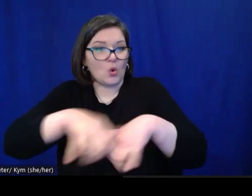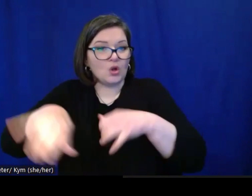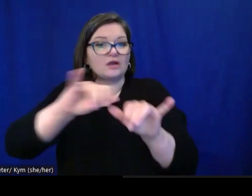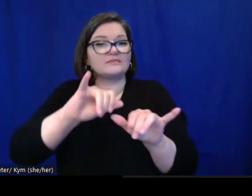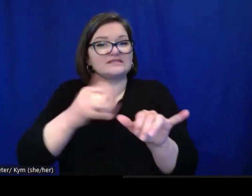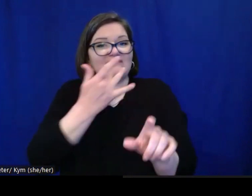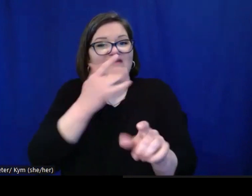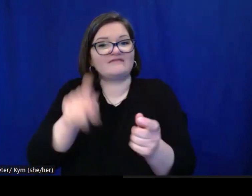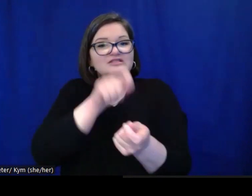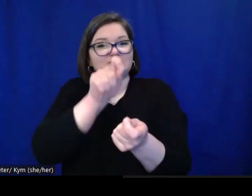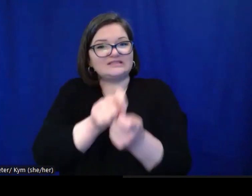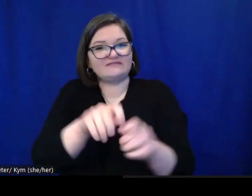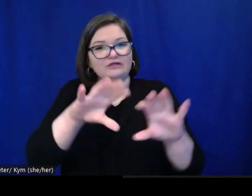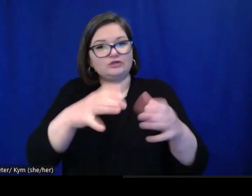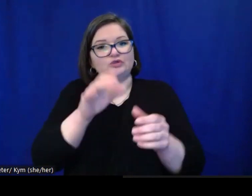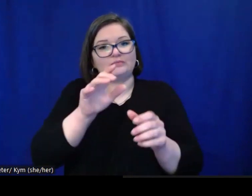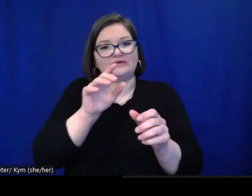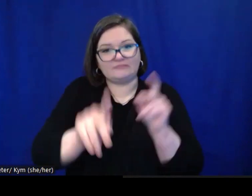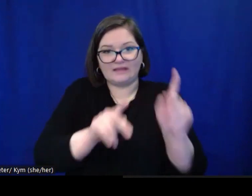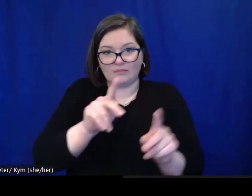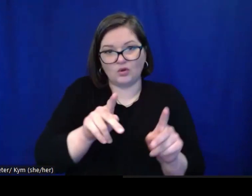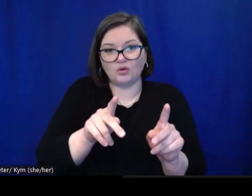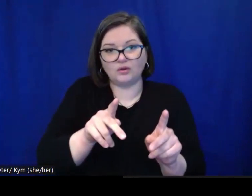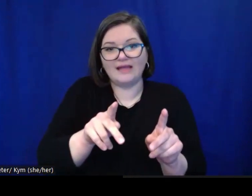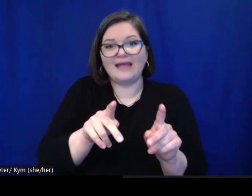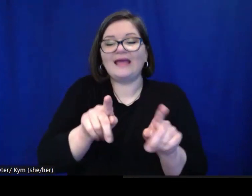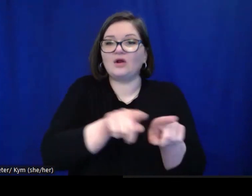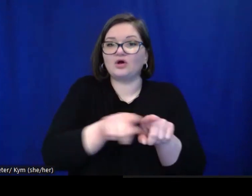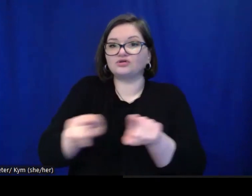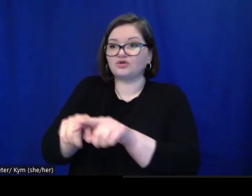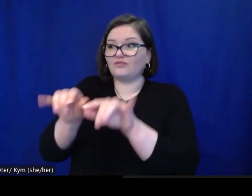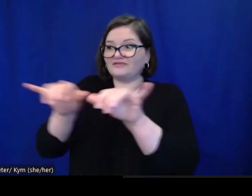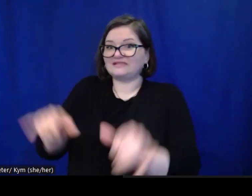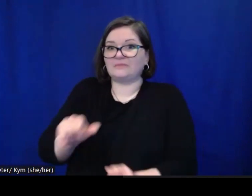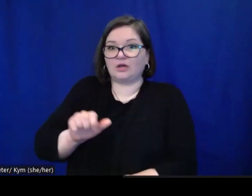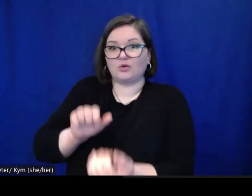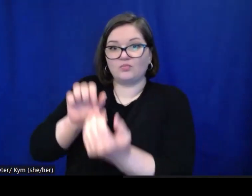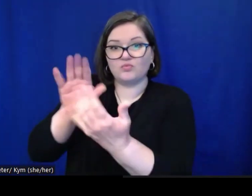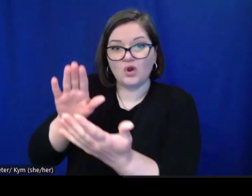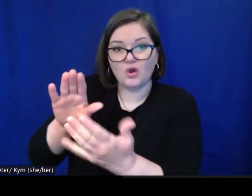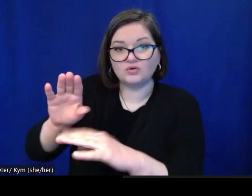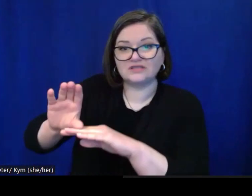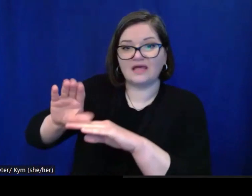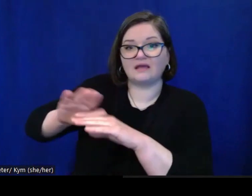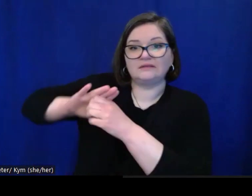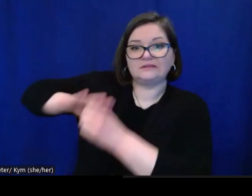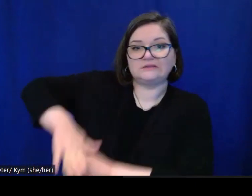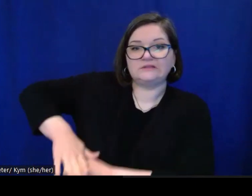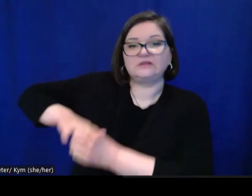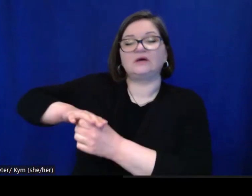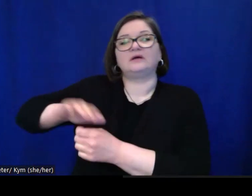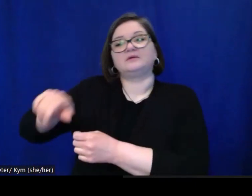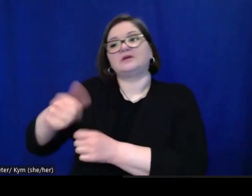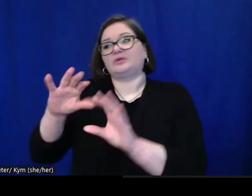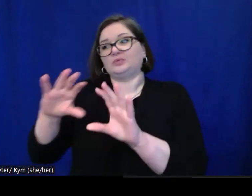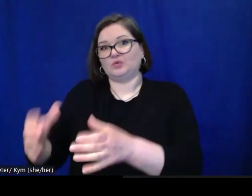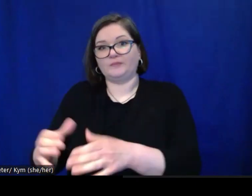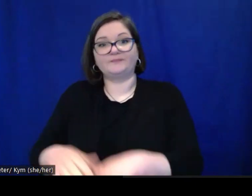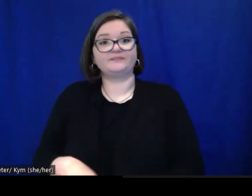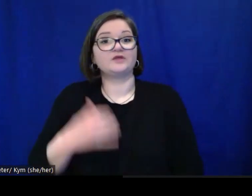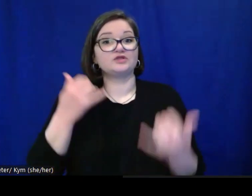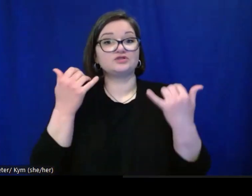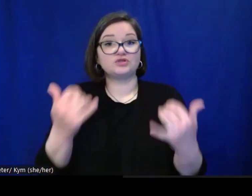a marginalized. So I'm gonna do a little exercise for you all. If you yell at me,